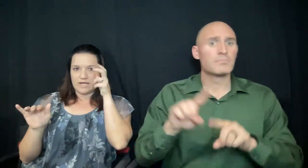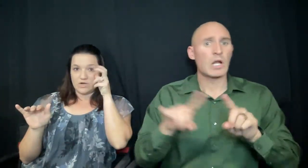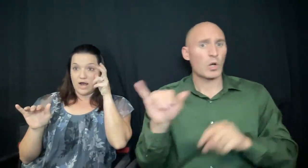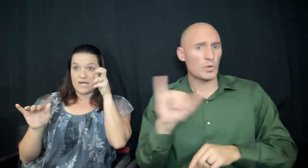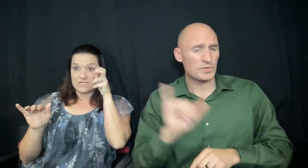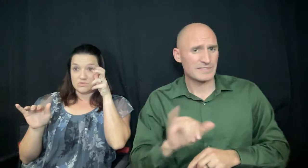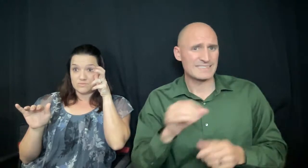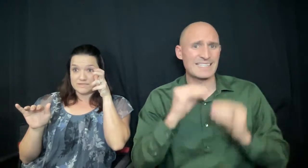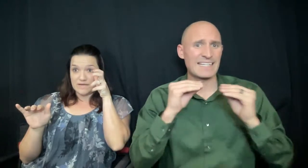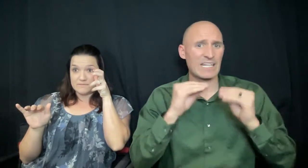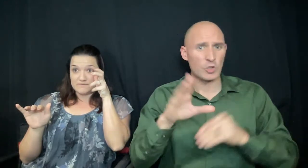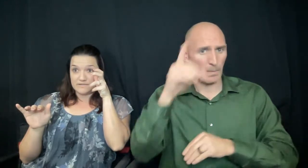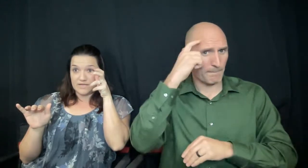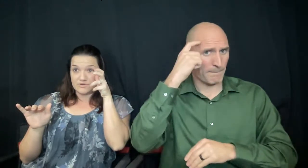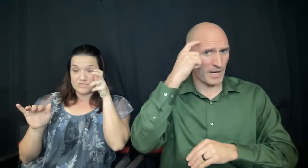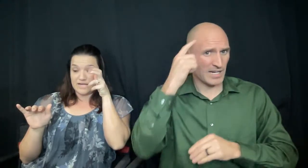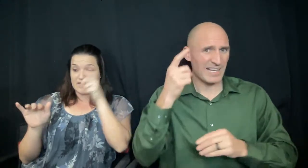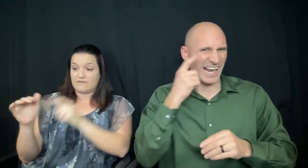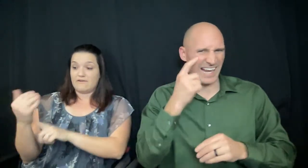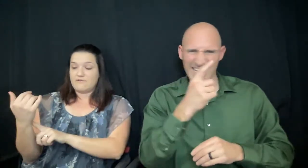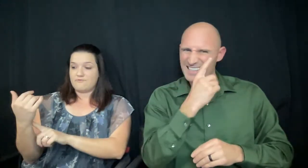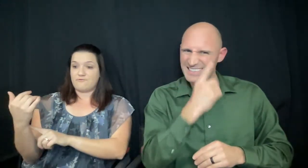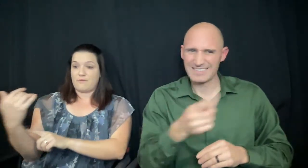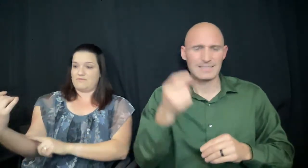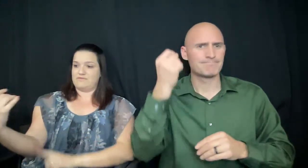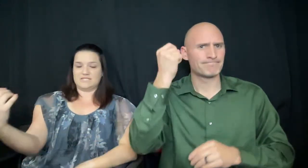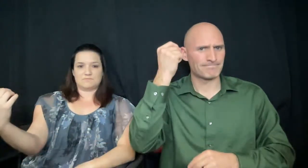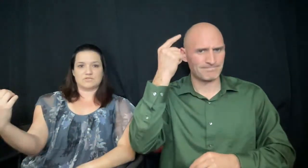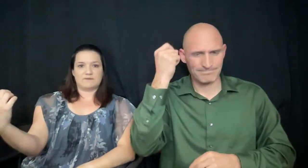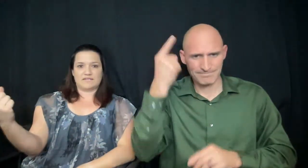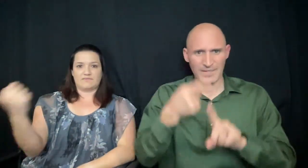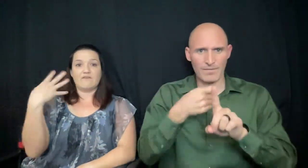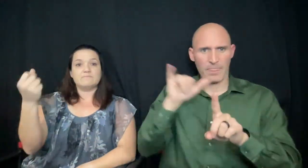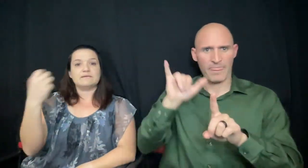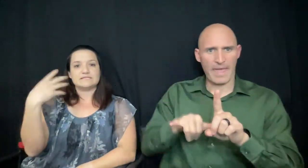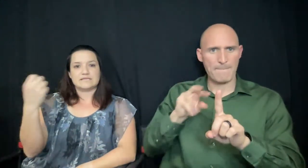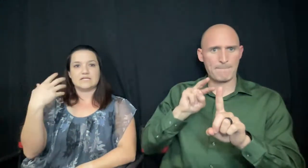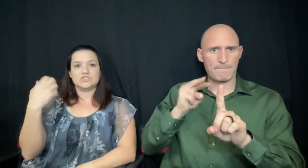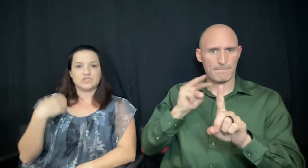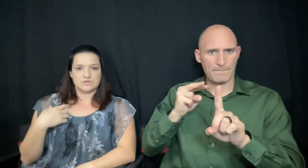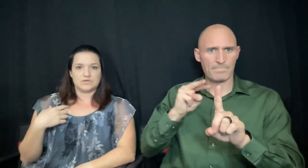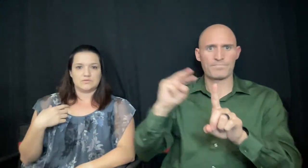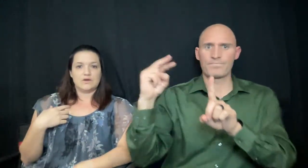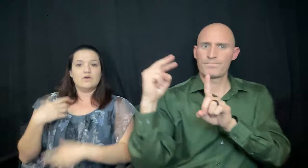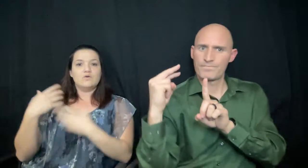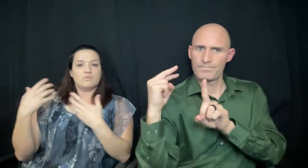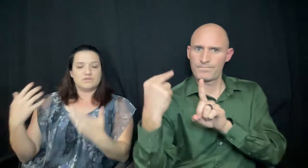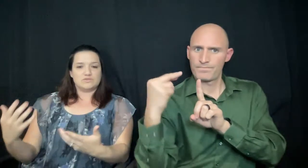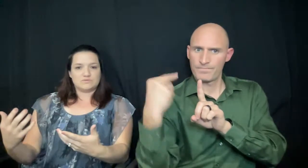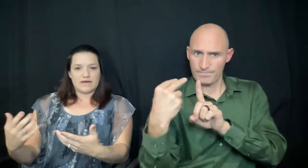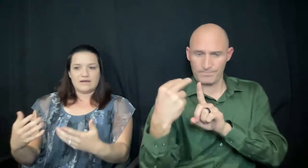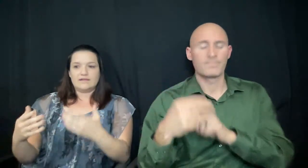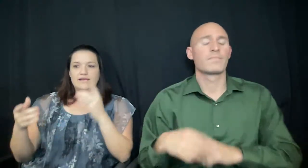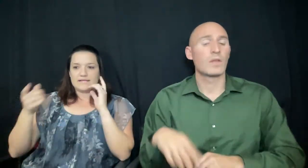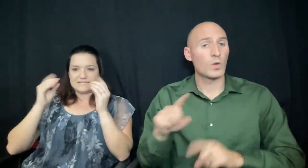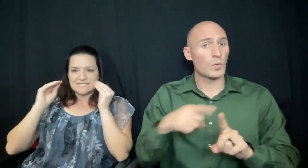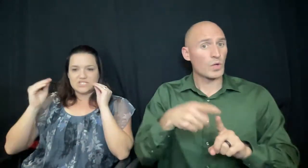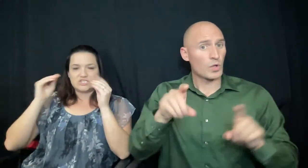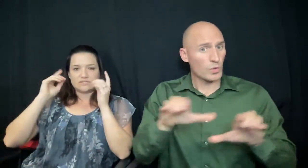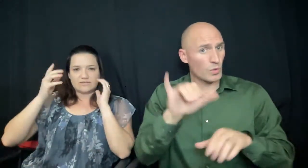your eyes, to receptively understand it from this perspective of it being done to you. When you do that, it's teaching